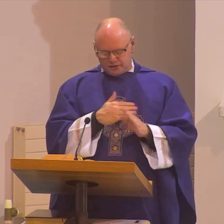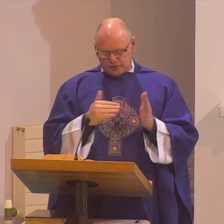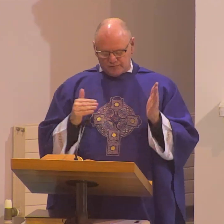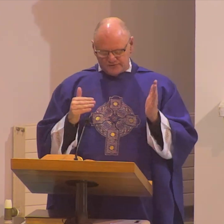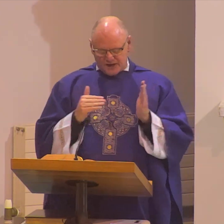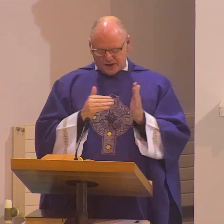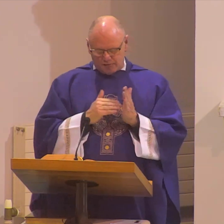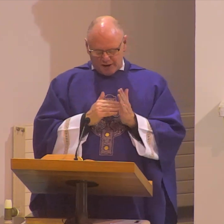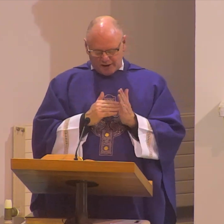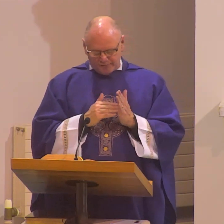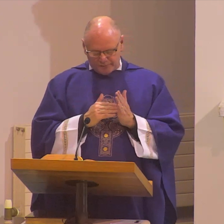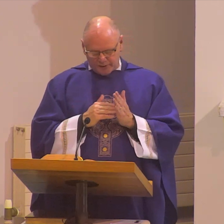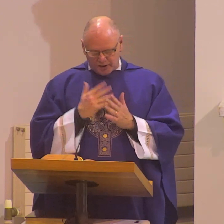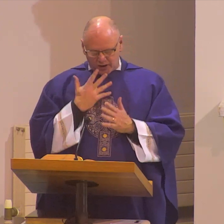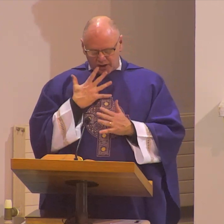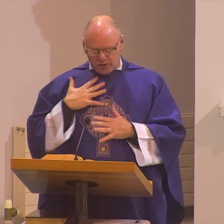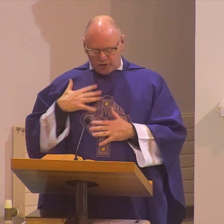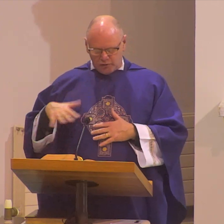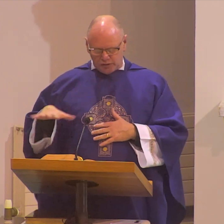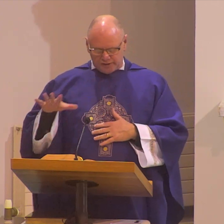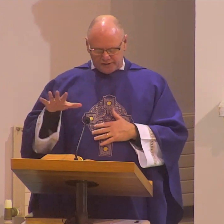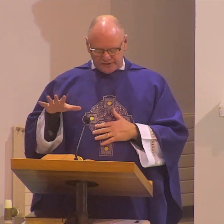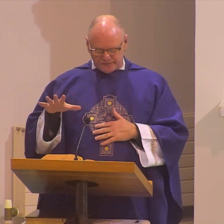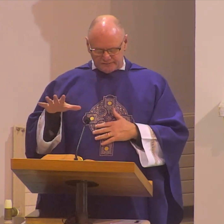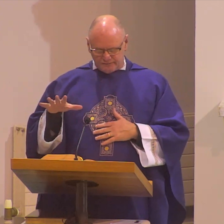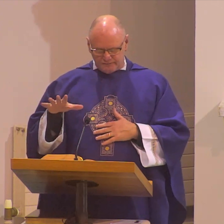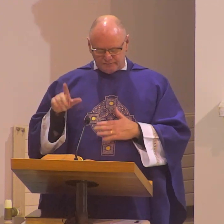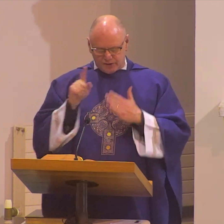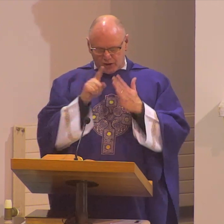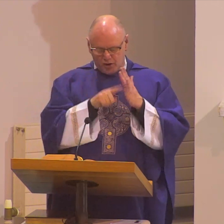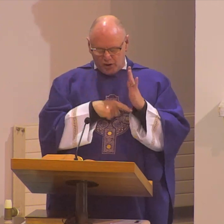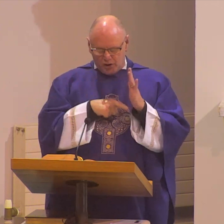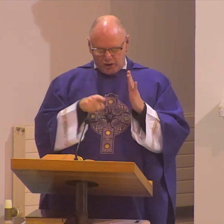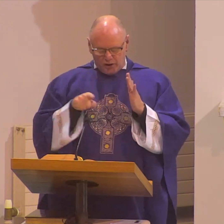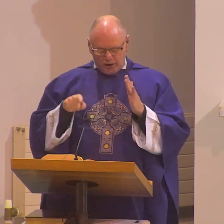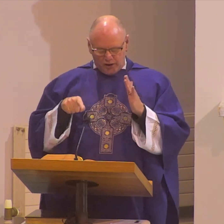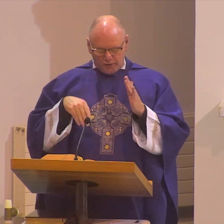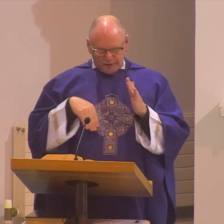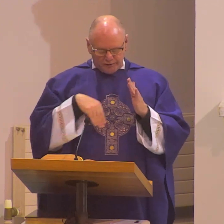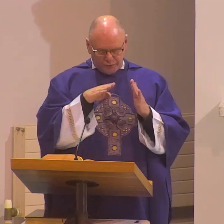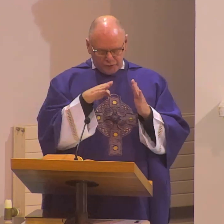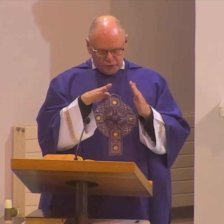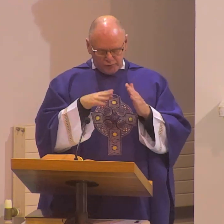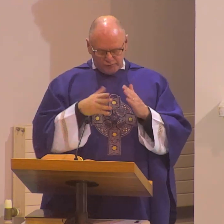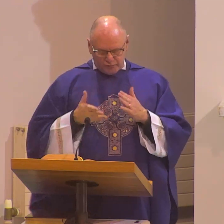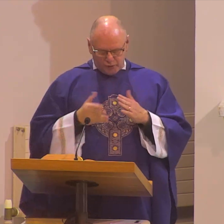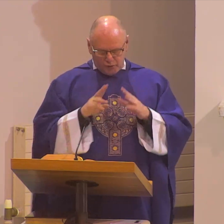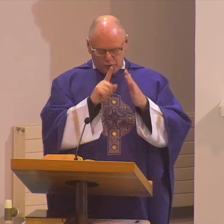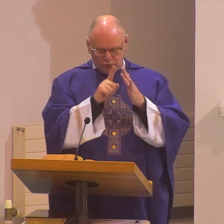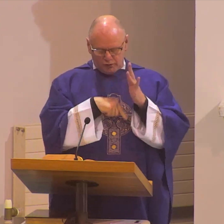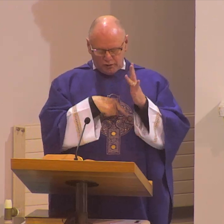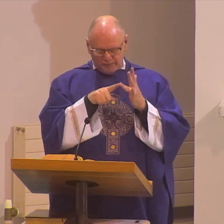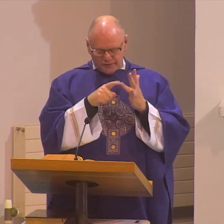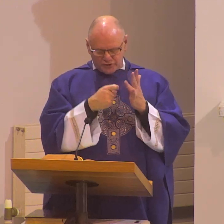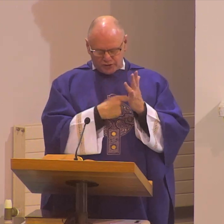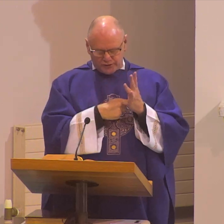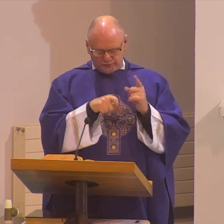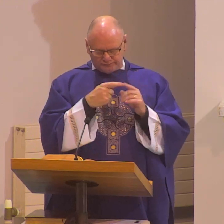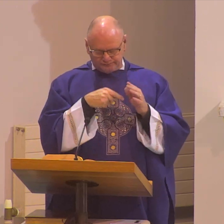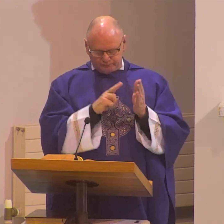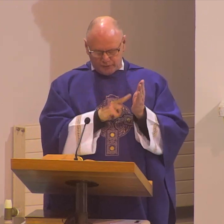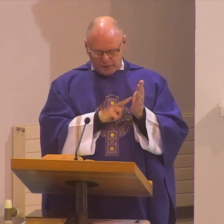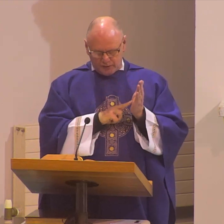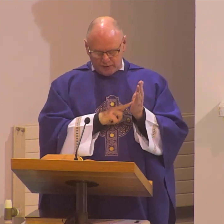son of Zechariah, in the wilderness. He went through the whole of the Jordan